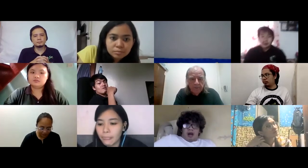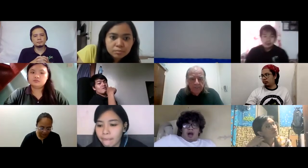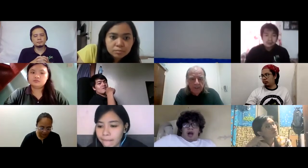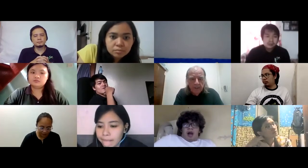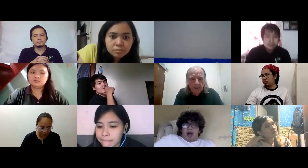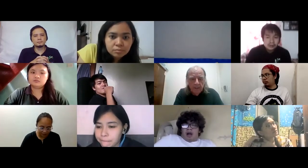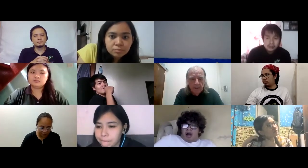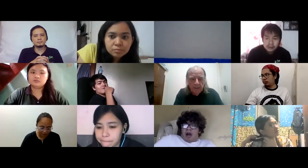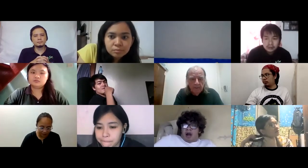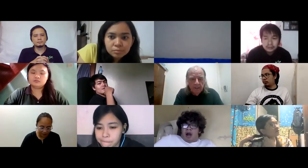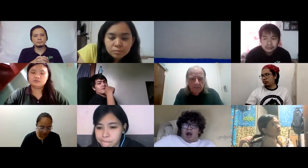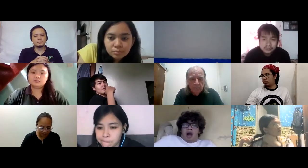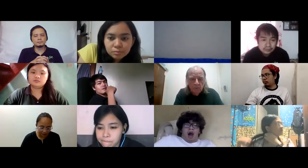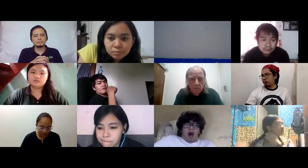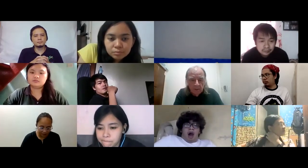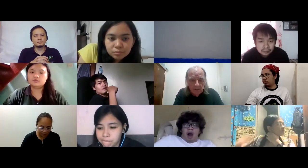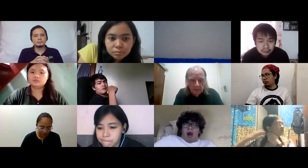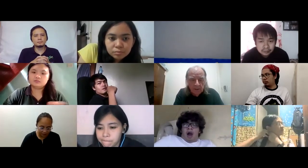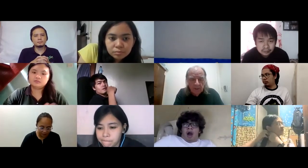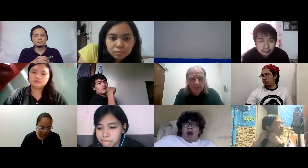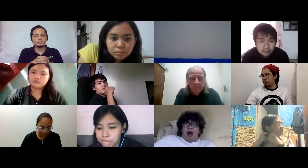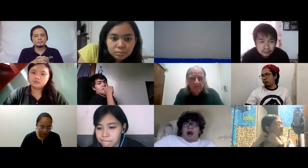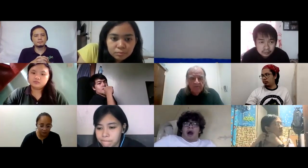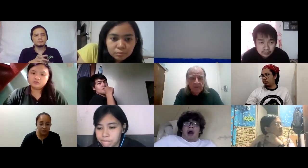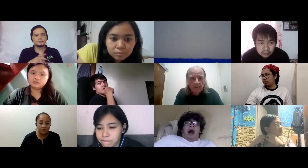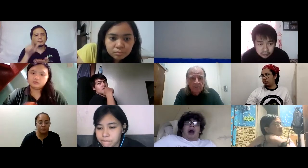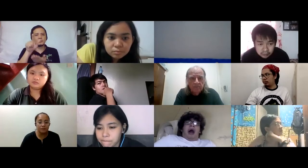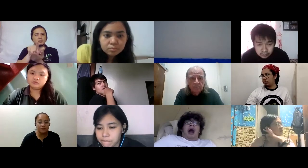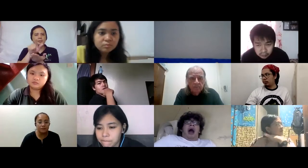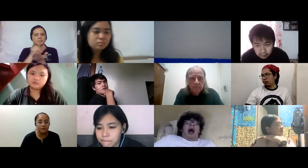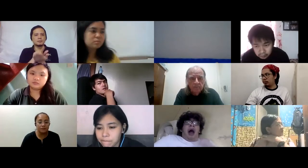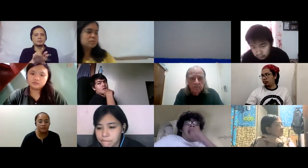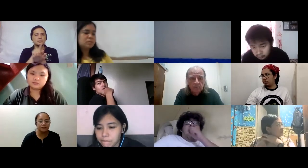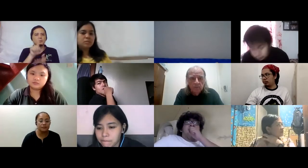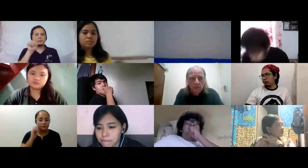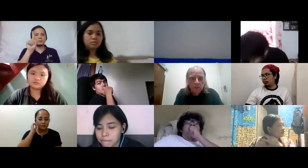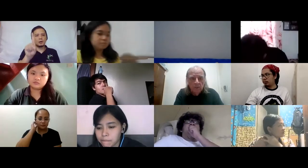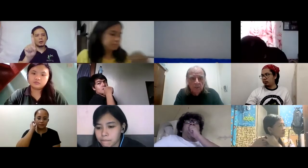It should be lesson 1, final.